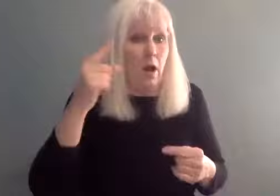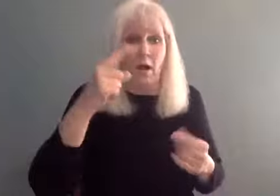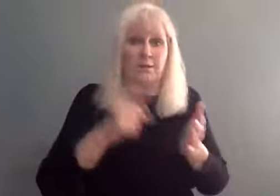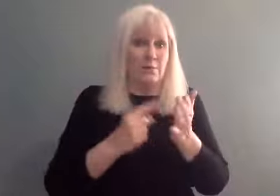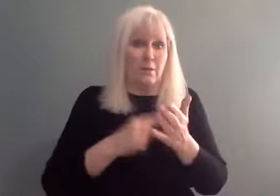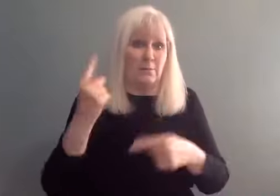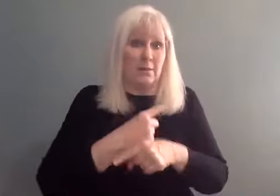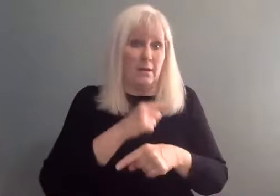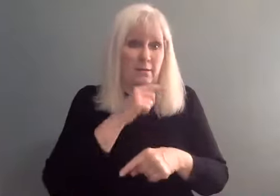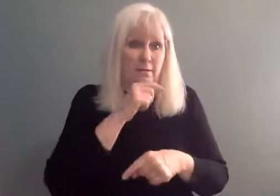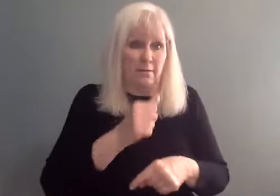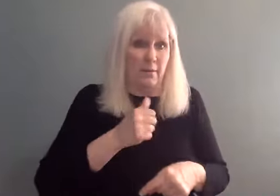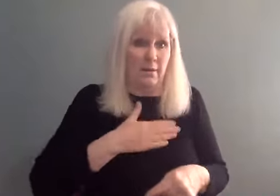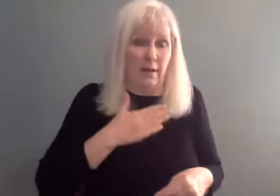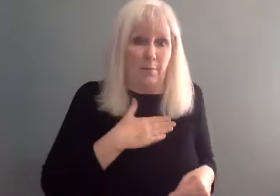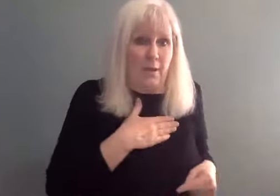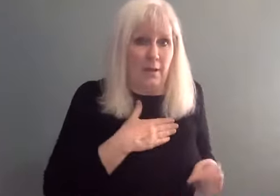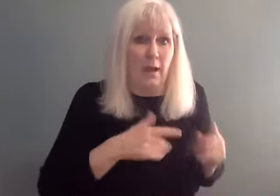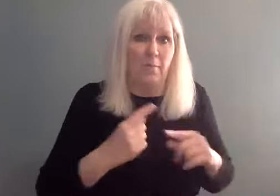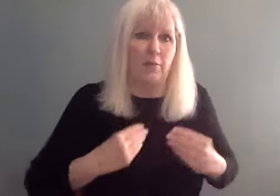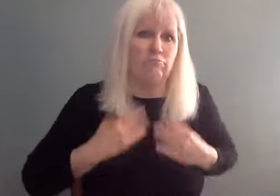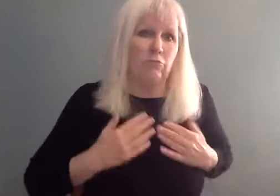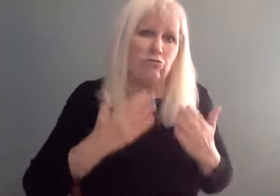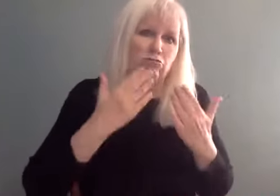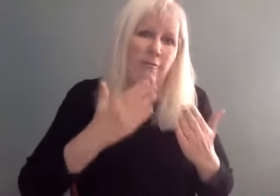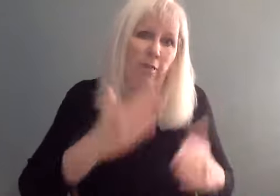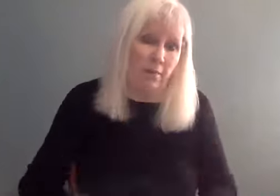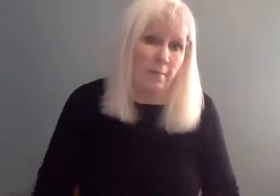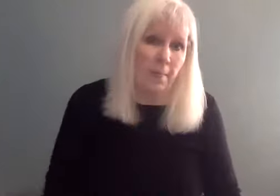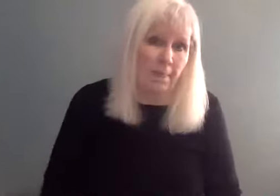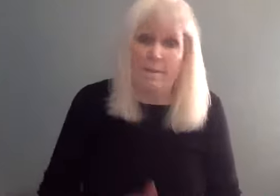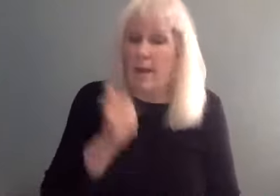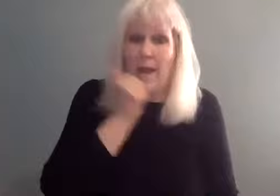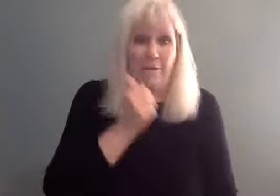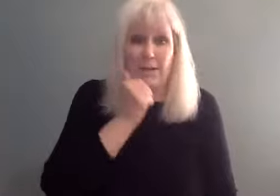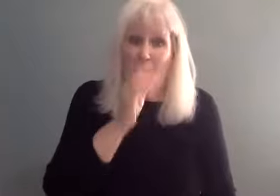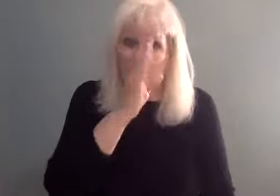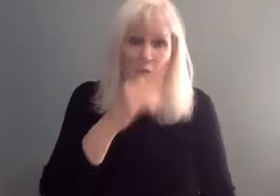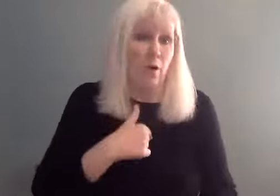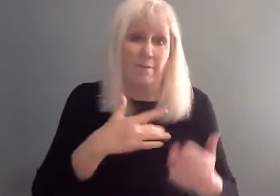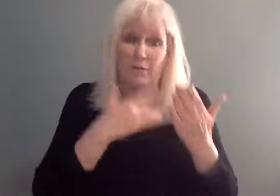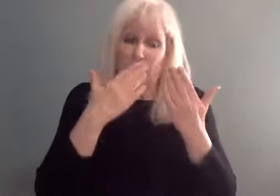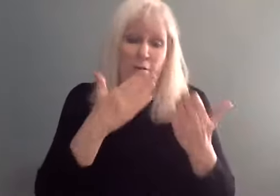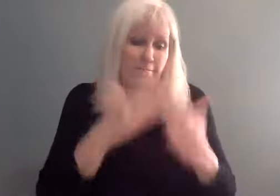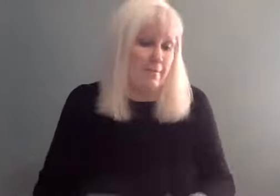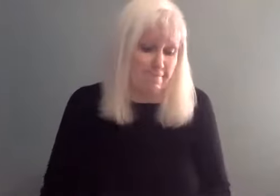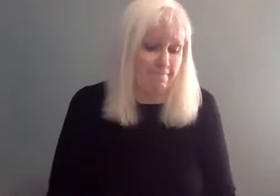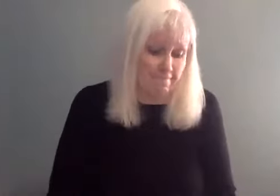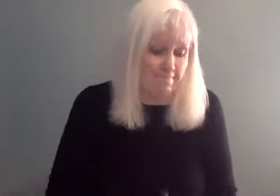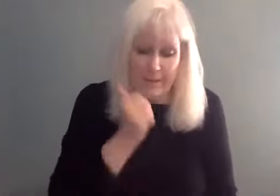because joy is wrapped around gratitude. And every single day I wake up sober, I'm grateful. Every single day. I had to bury